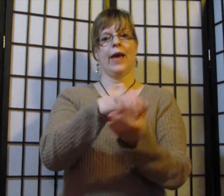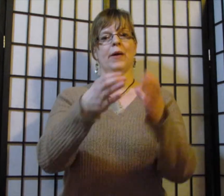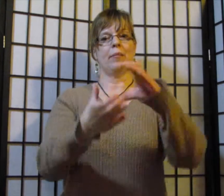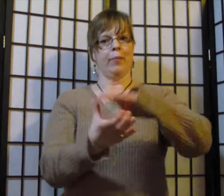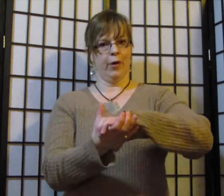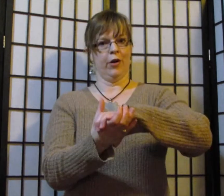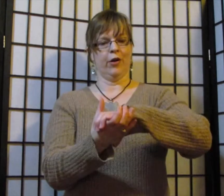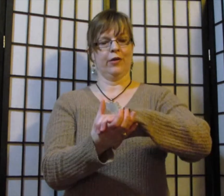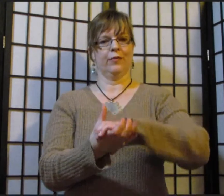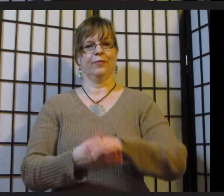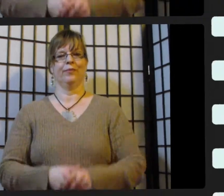Hamburger.